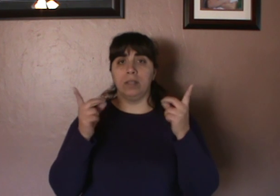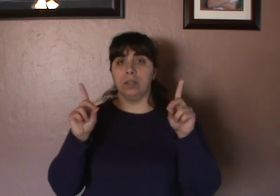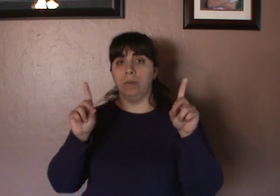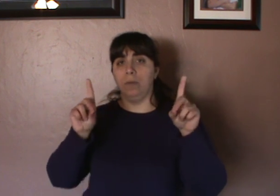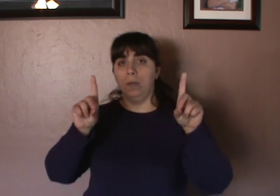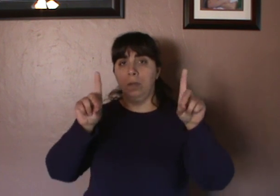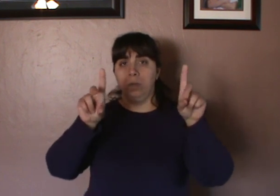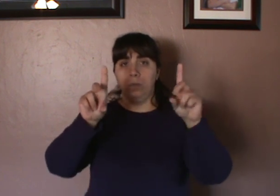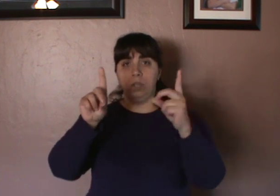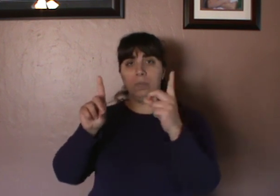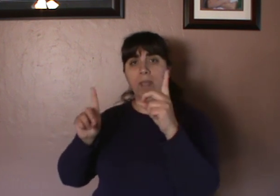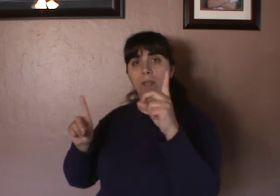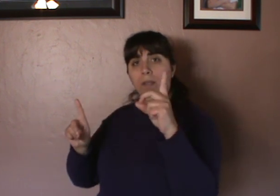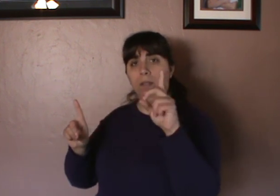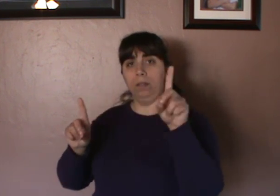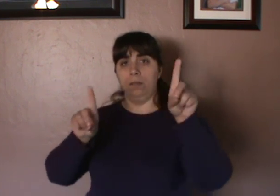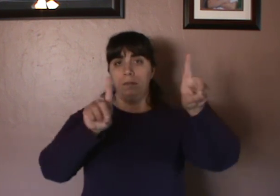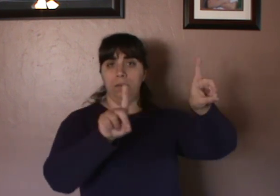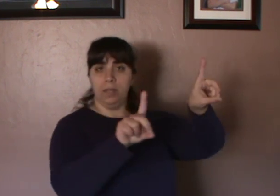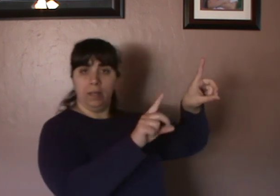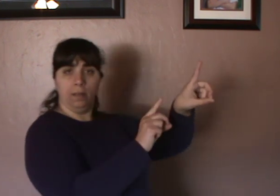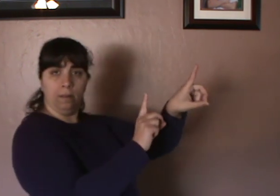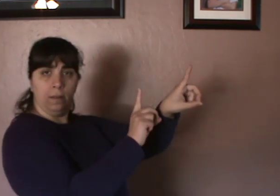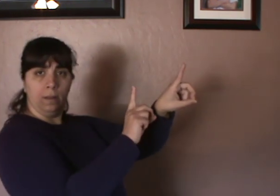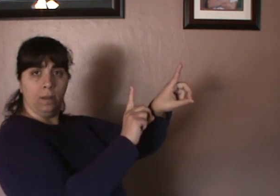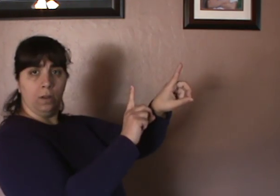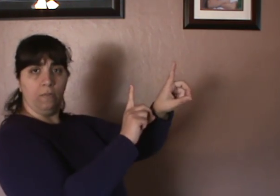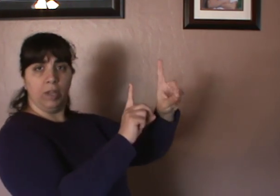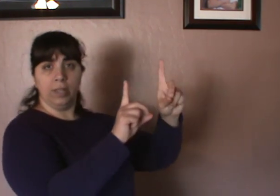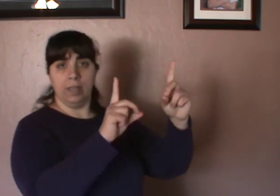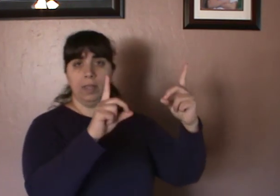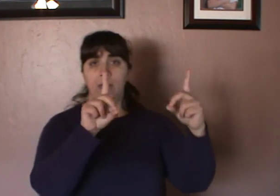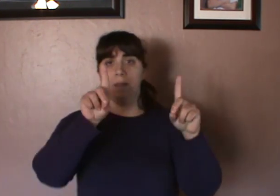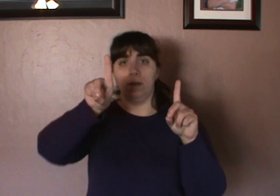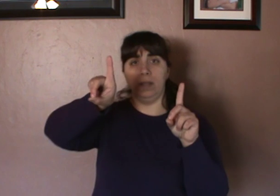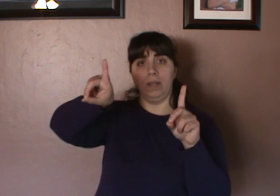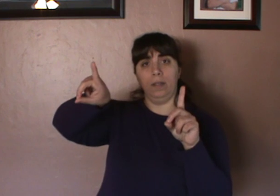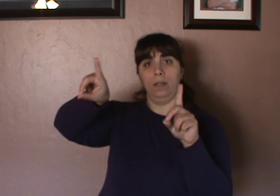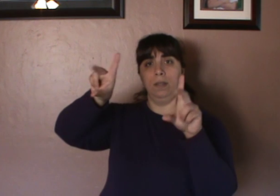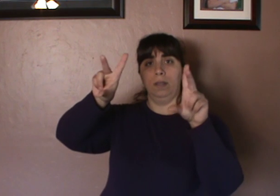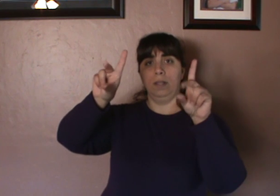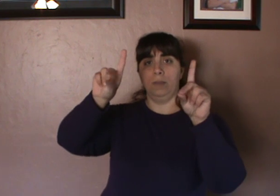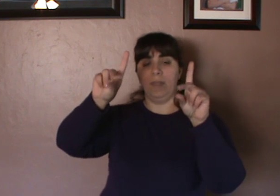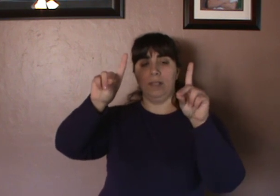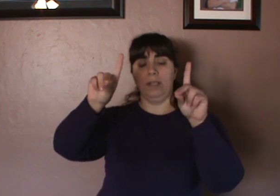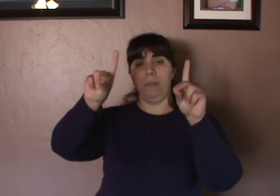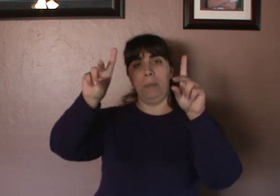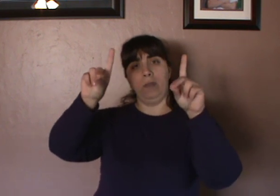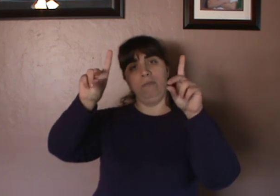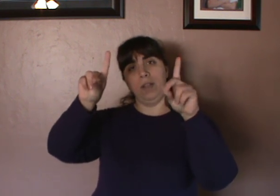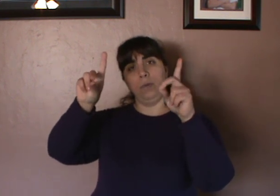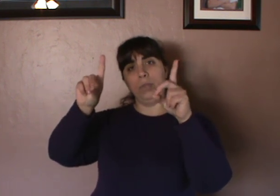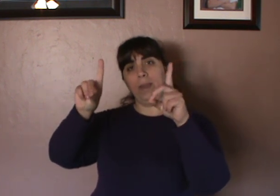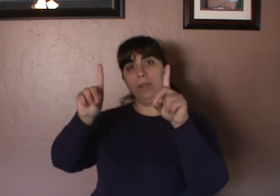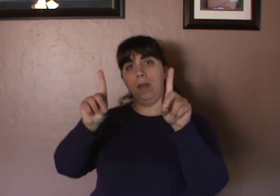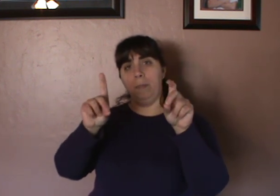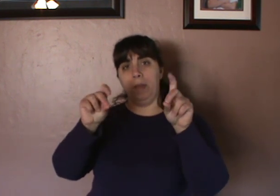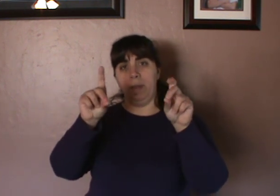So we'll just make a little D. I don't know if you can see that D. It's basically my middle finger with my thumb and my